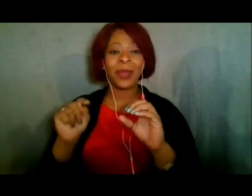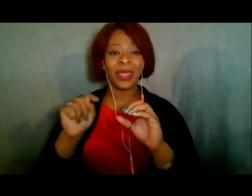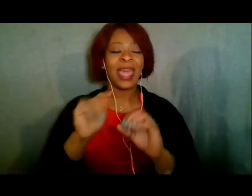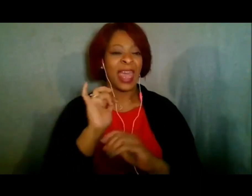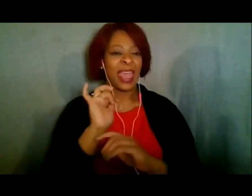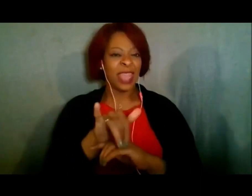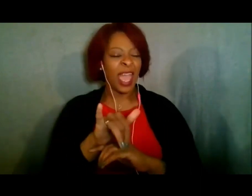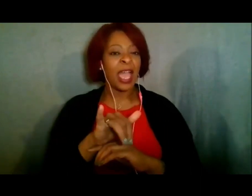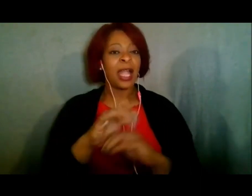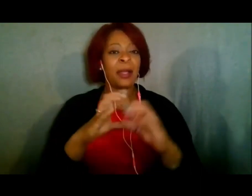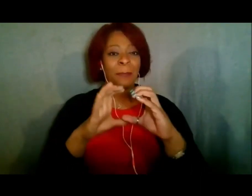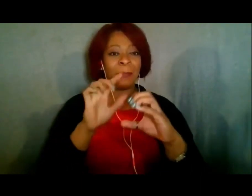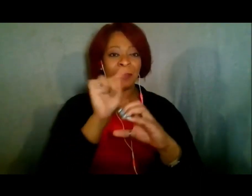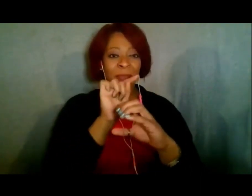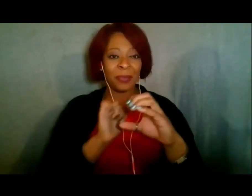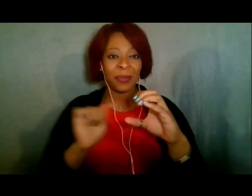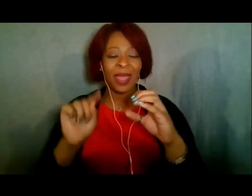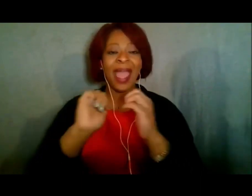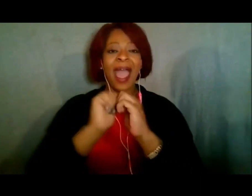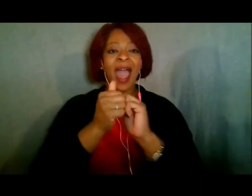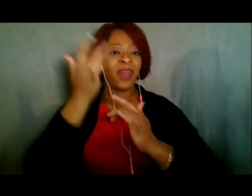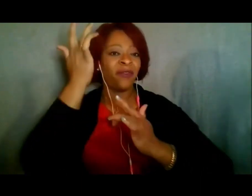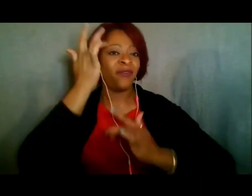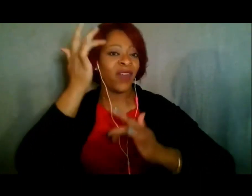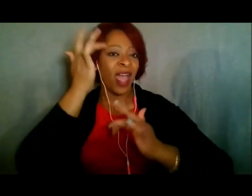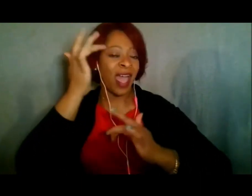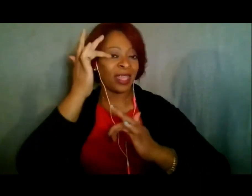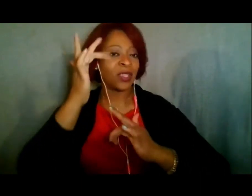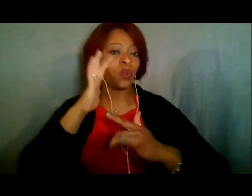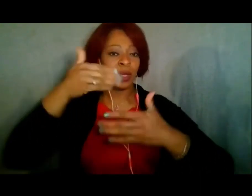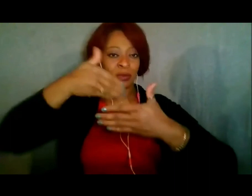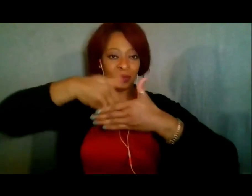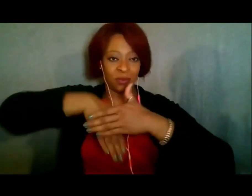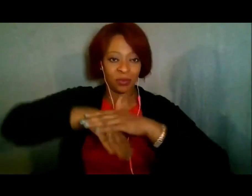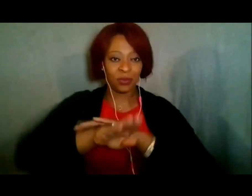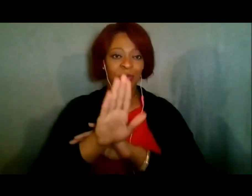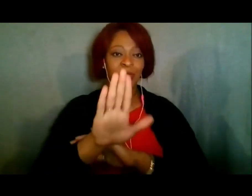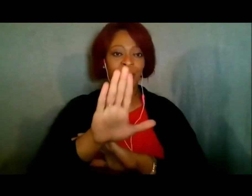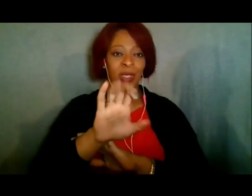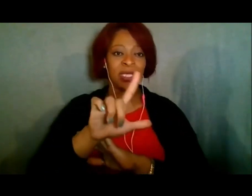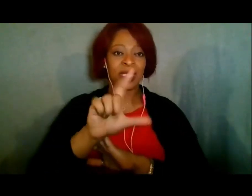That spike protein is how the virus usually enters your cells.